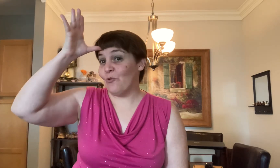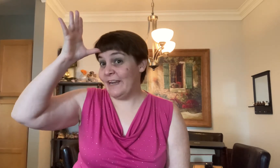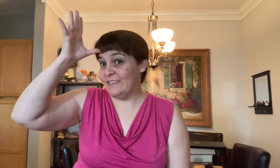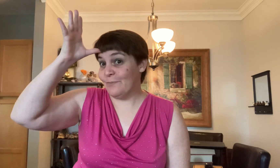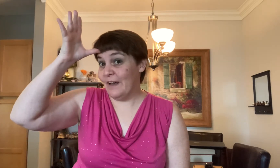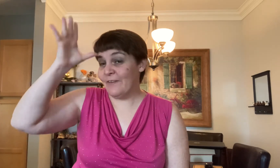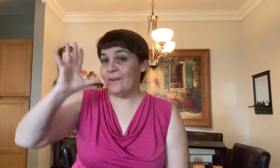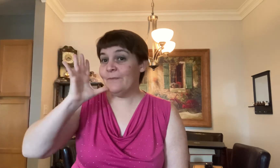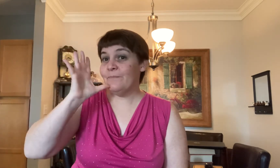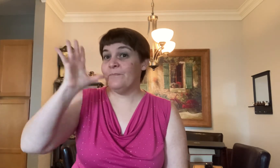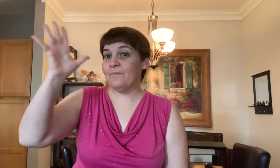grandmother,